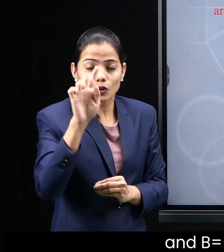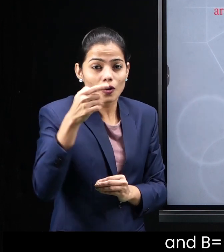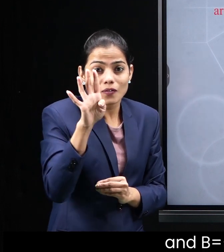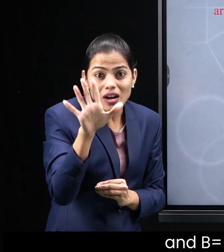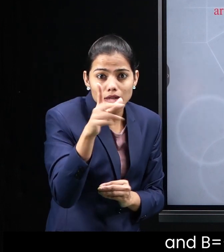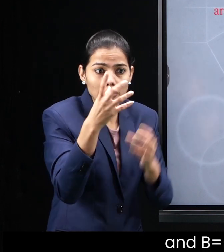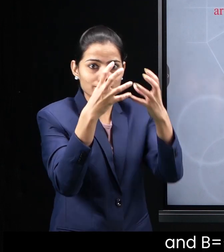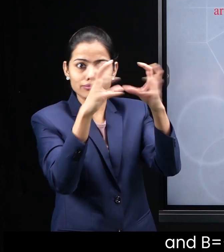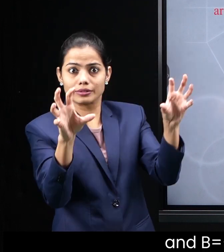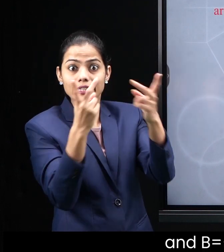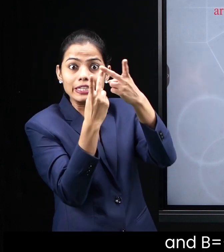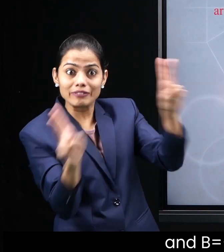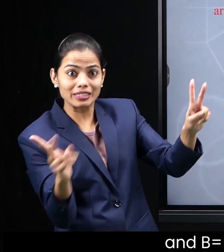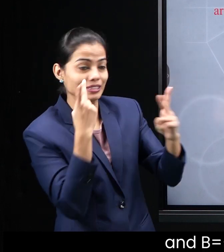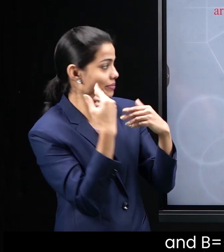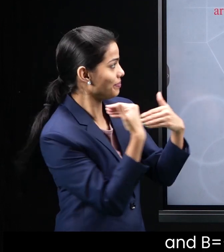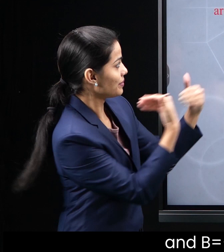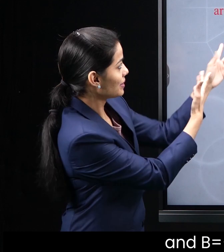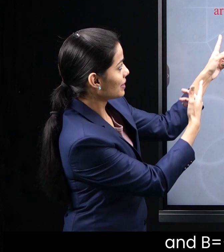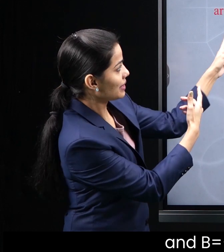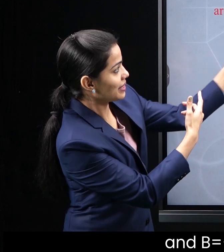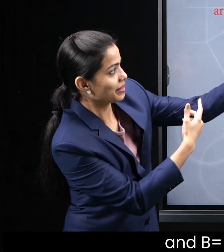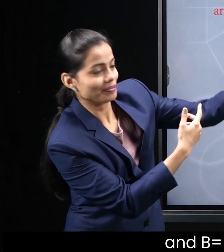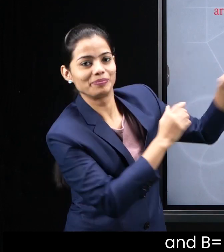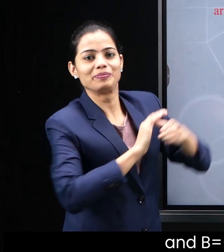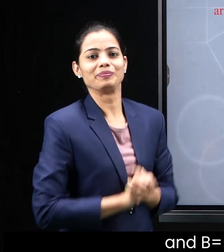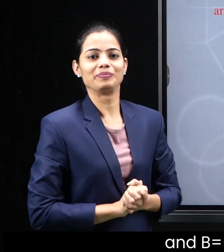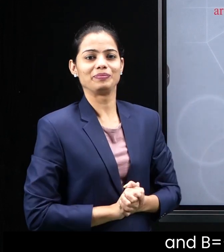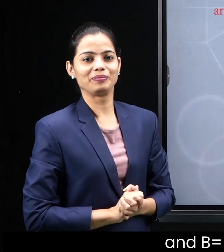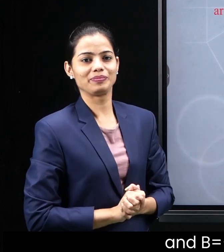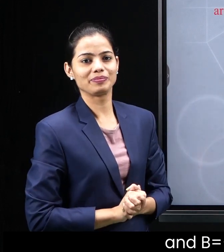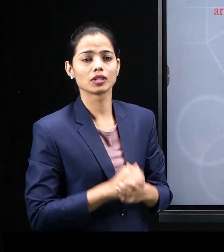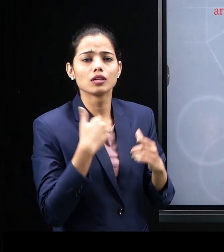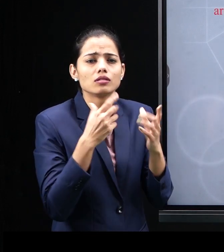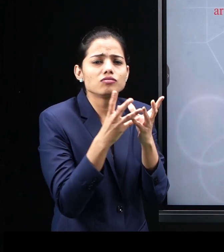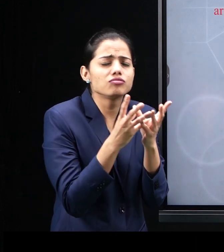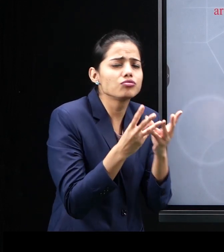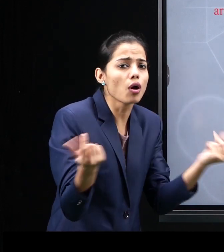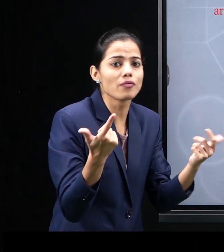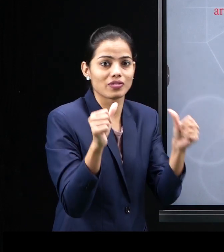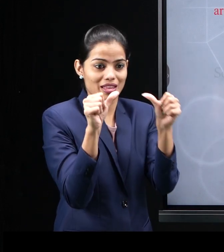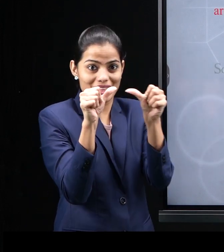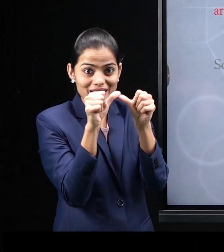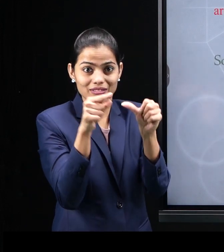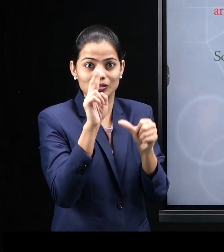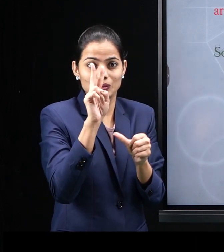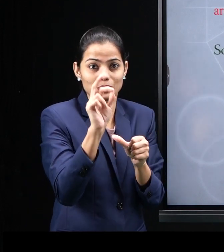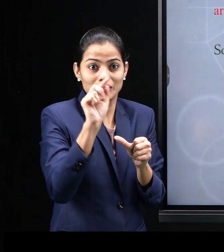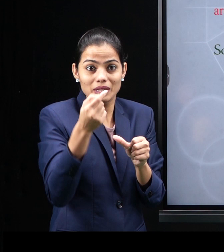to 25, 30, 40, 45 are disjoint sets. Solution, A is equal